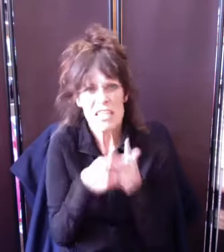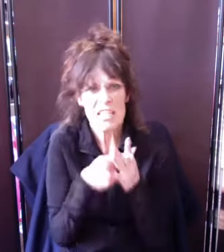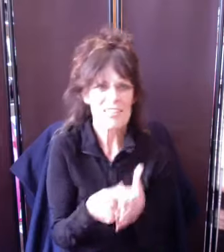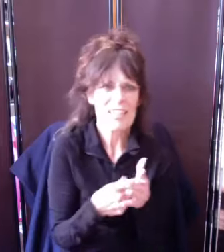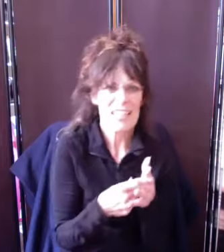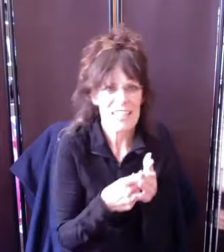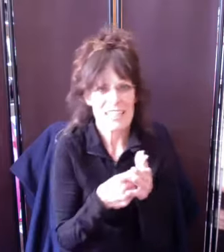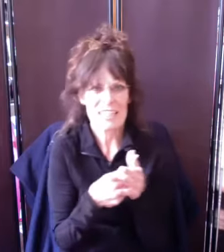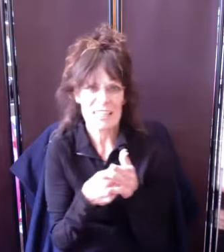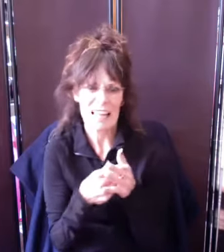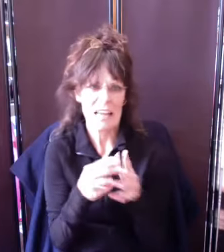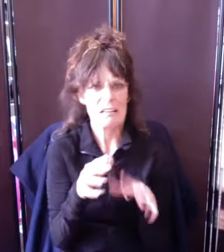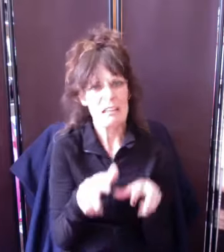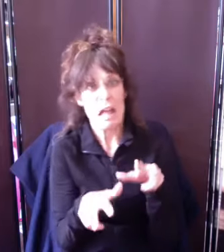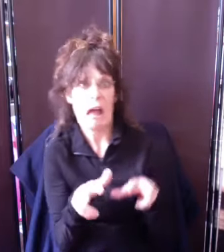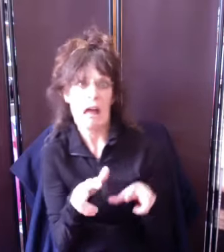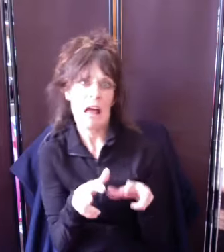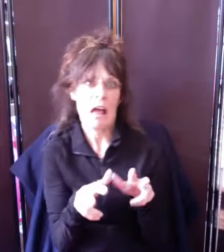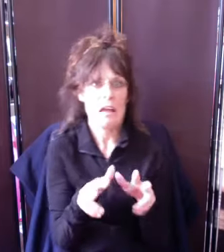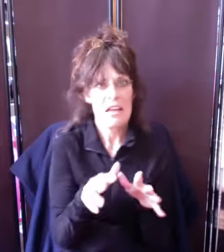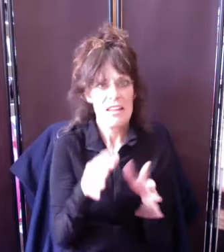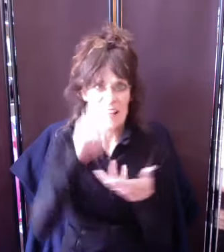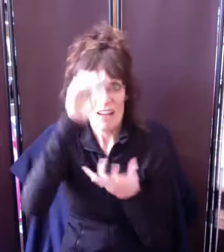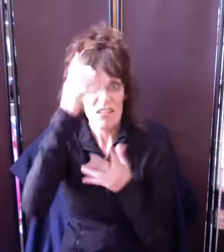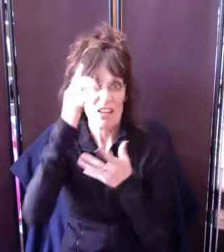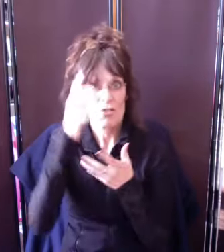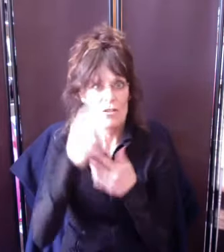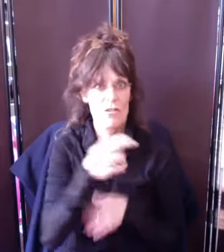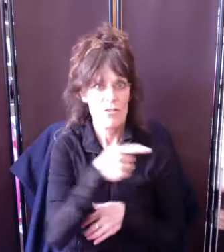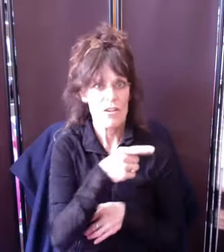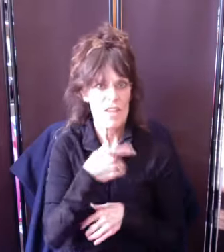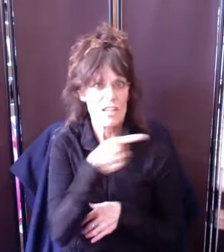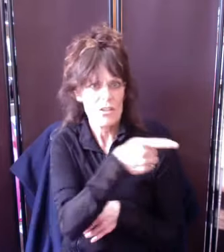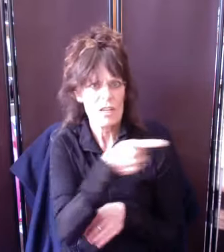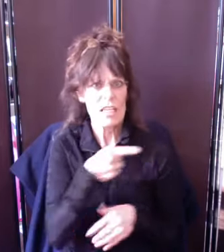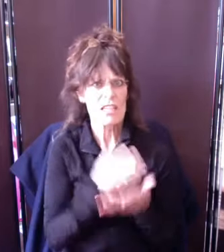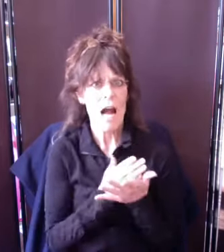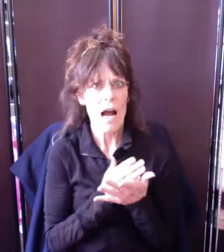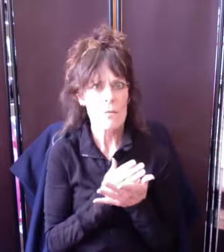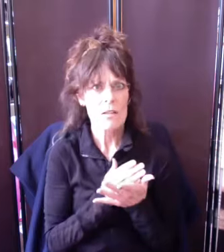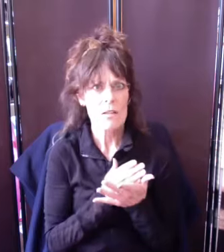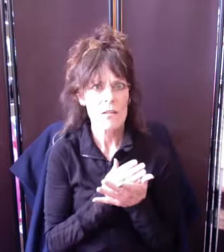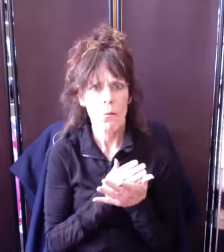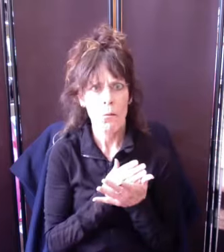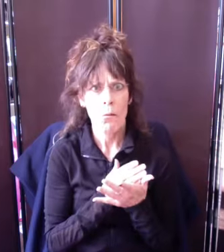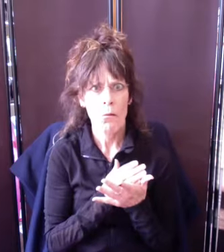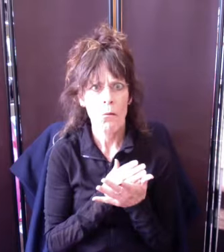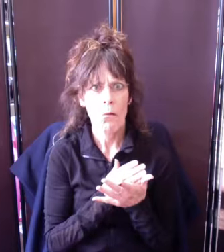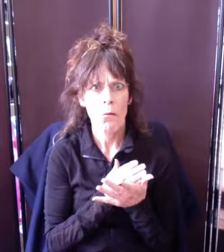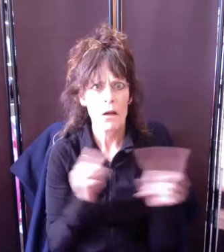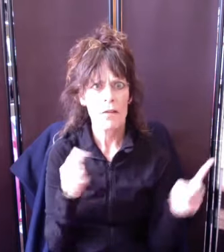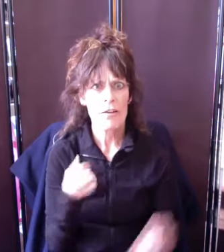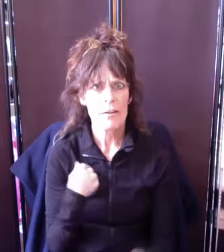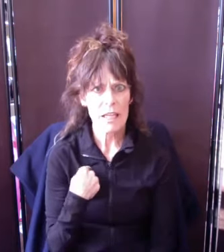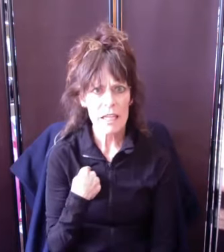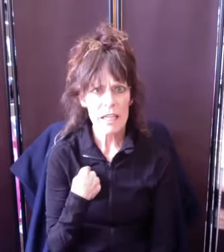out of control feeling, which he doesn't like. So he stops. See, the difference for me is that when I start